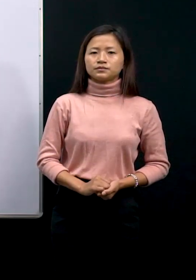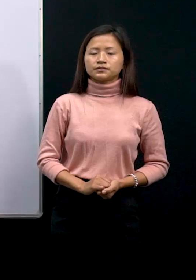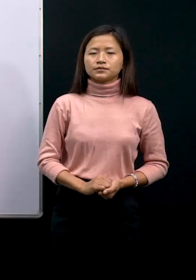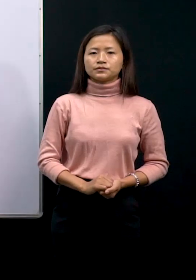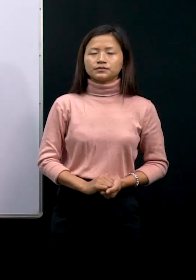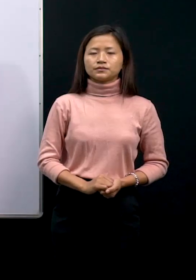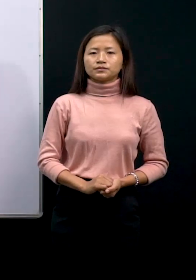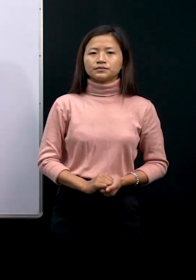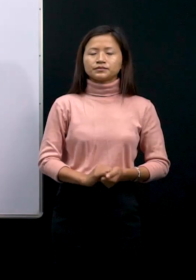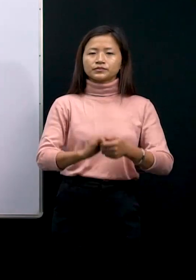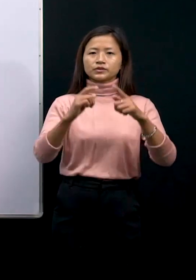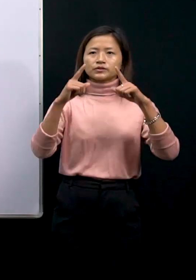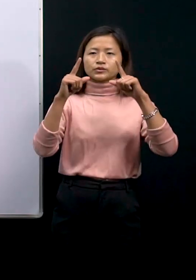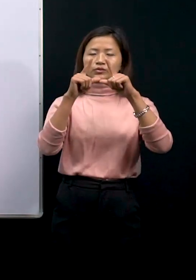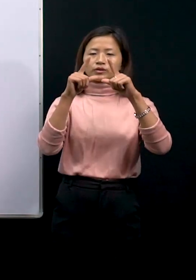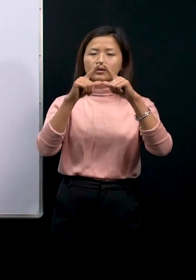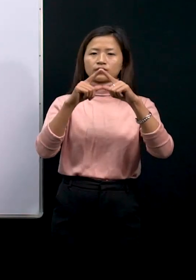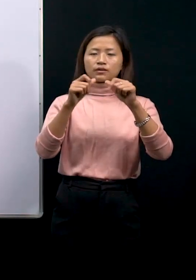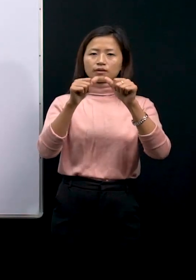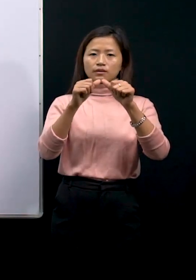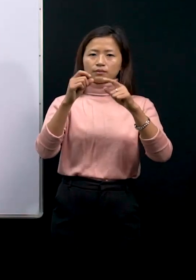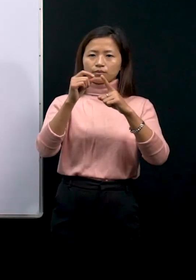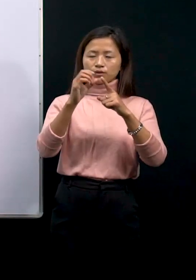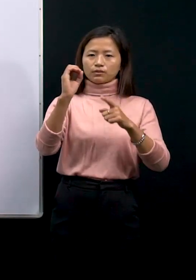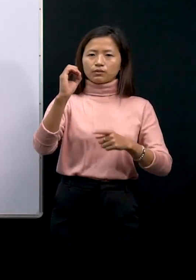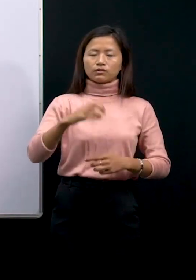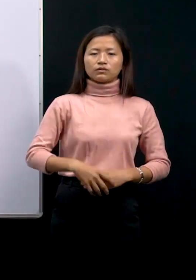Listen. Triangle APO